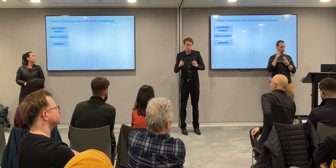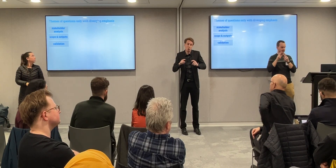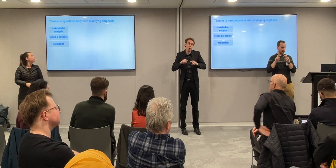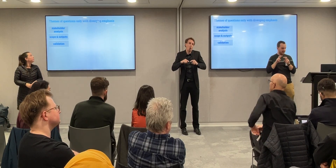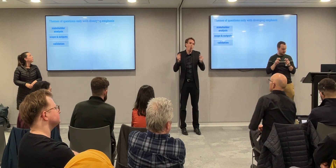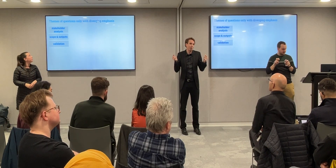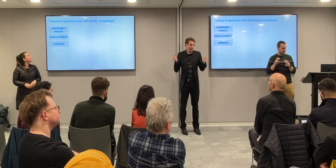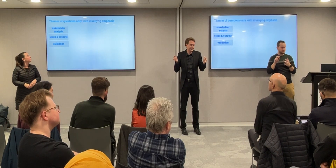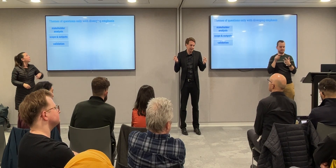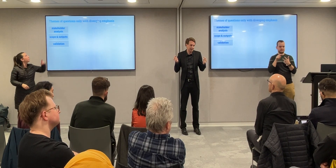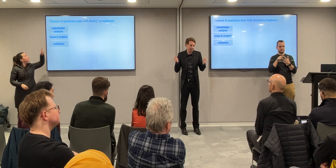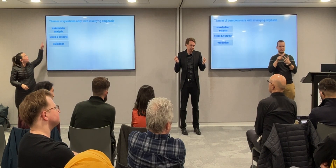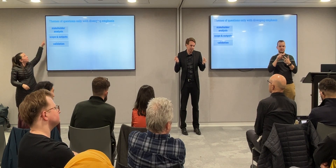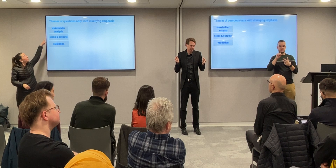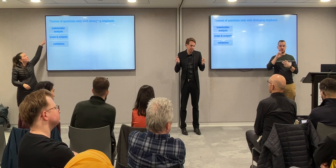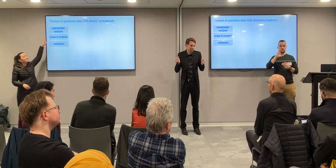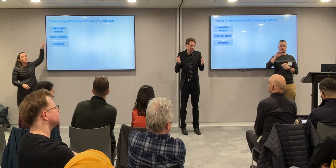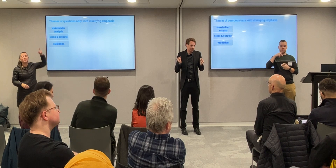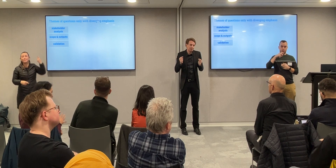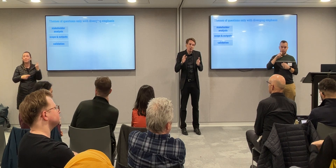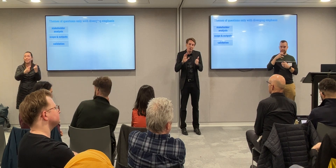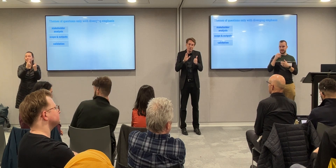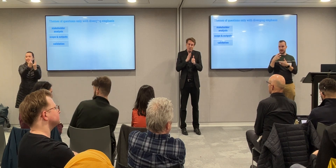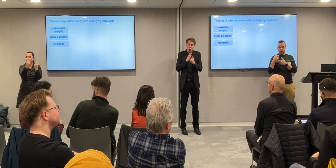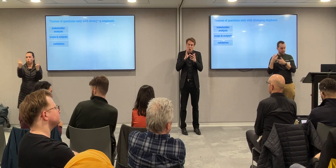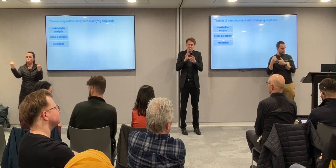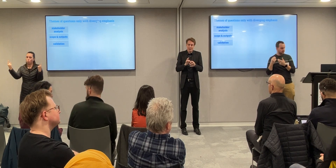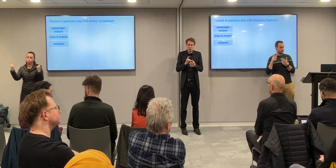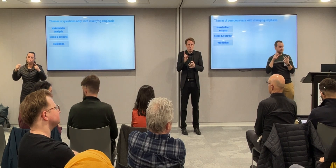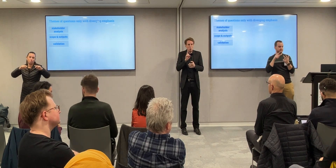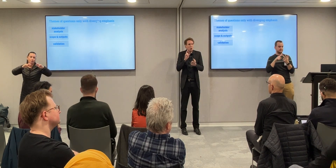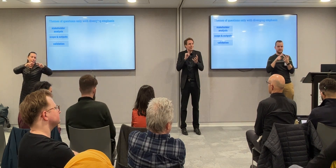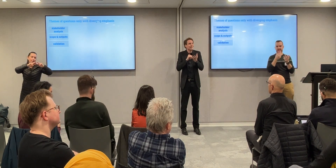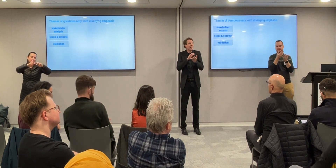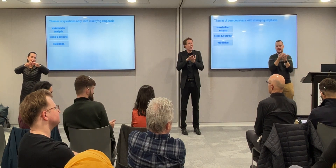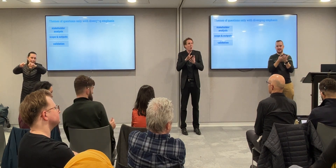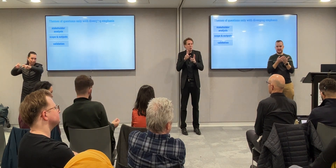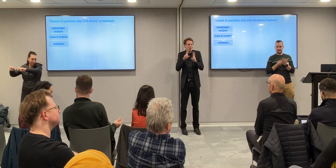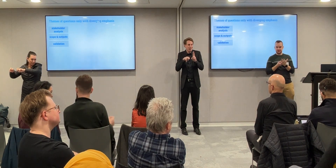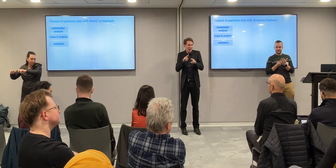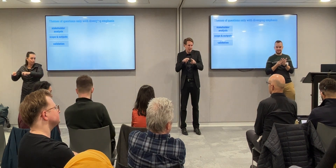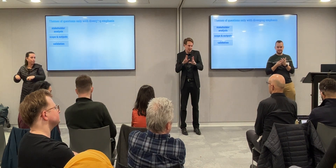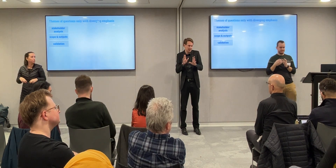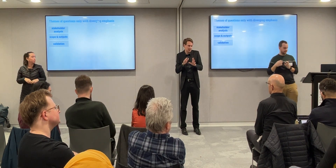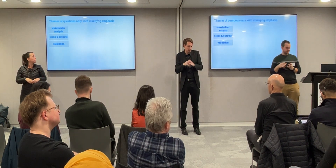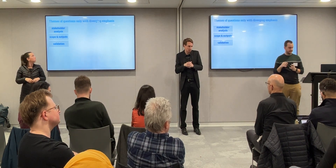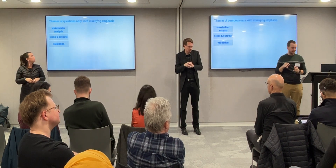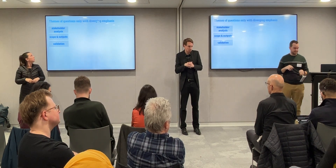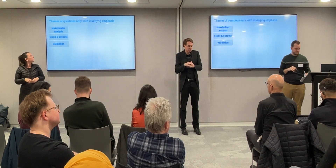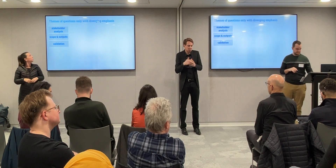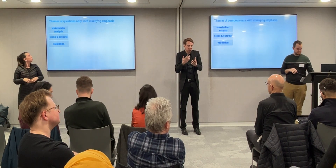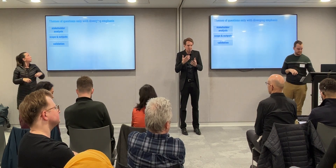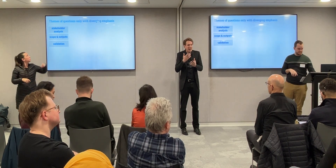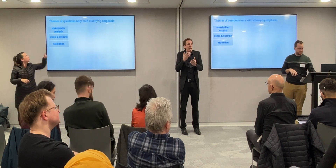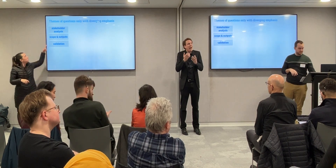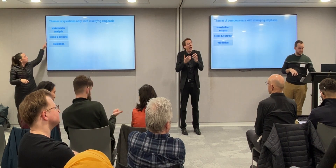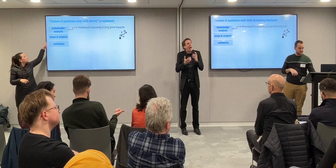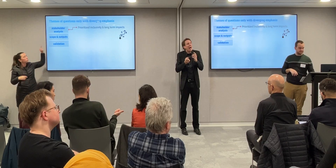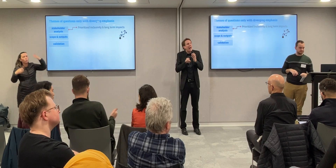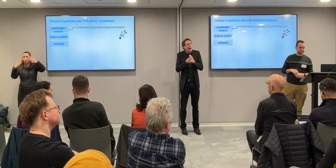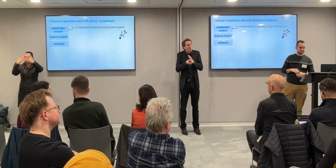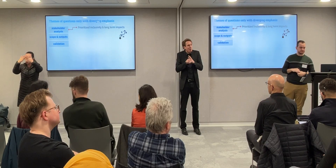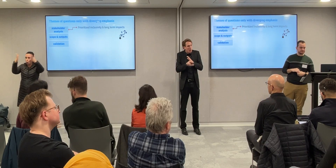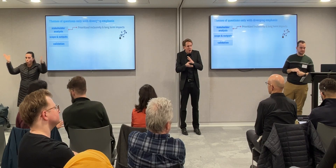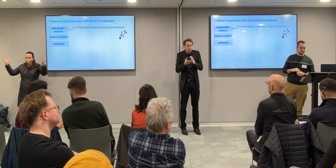The first one related to stakeholder analysis. We additionally had some things related to scope and outputs, and finally